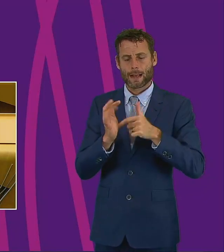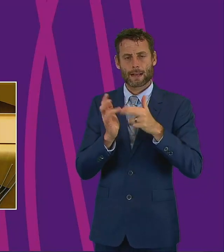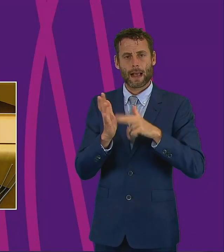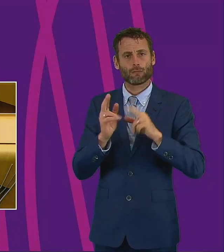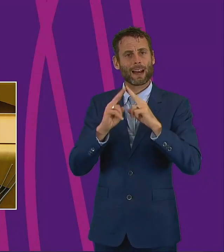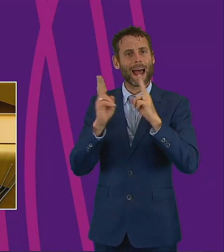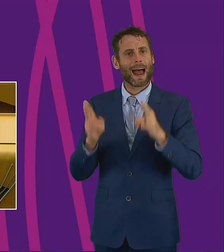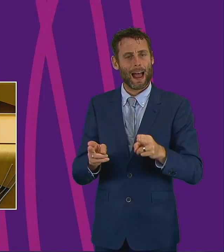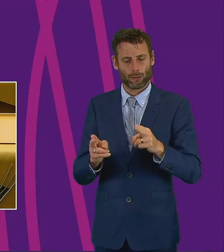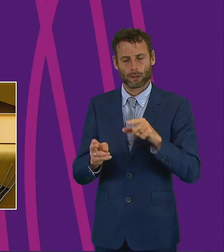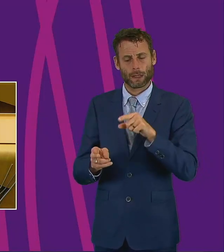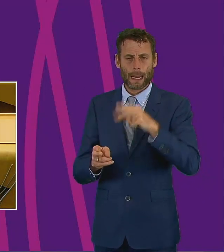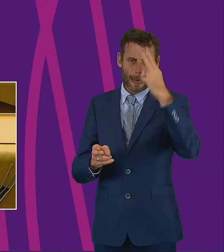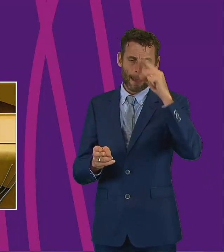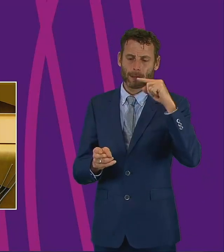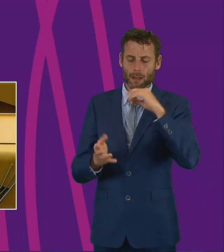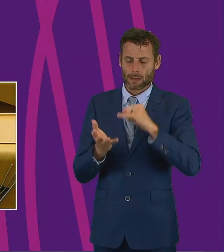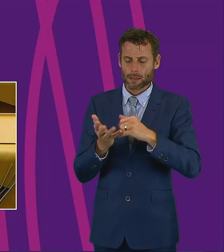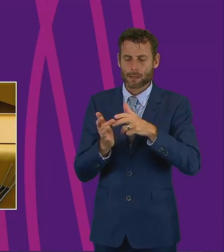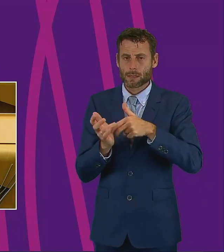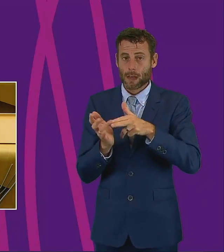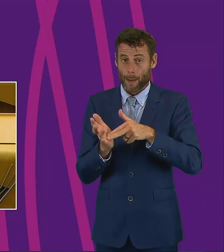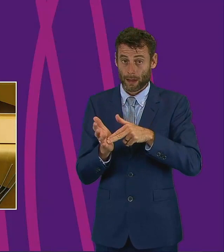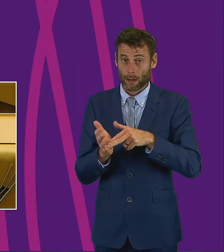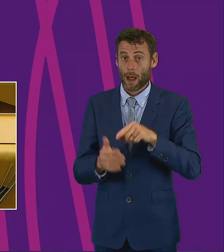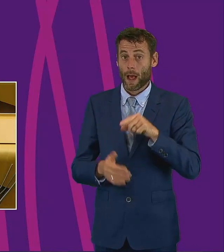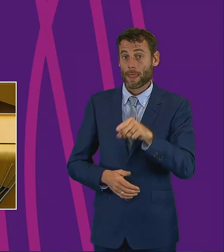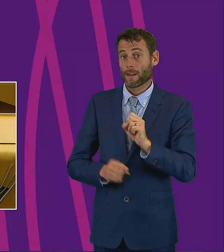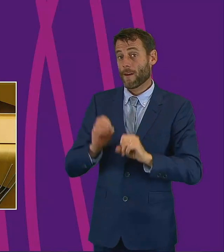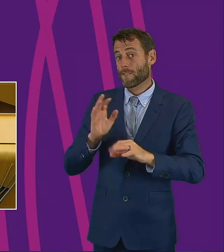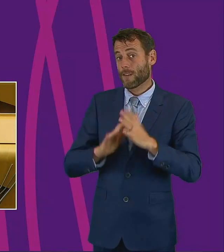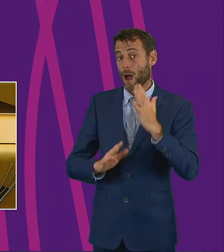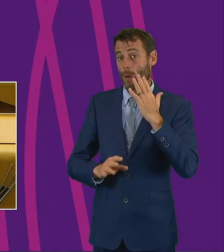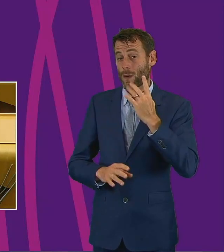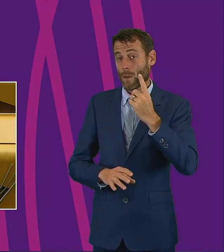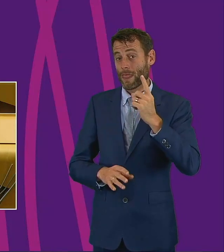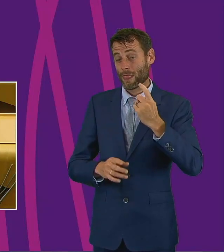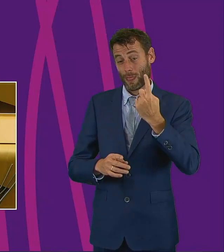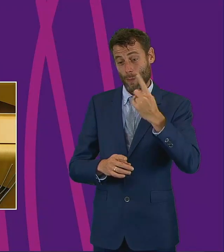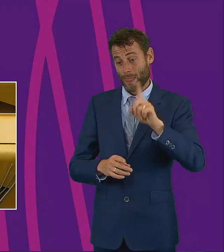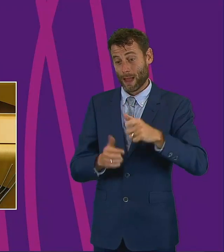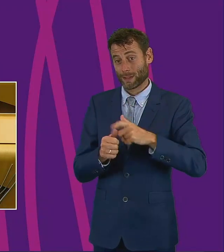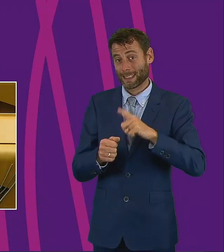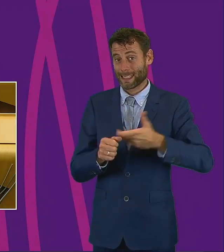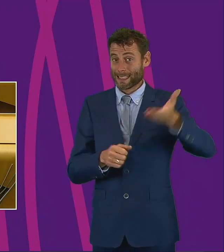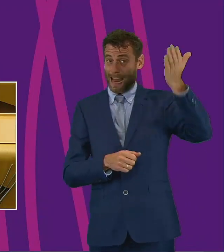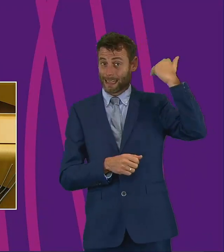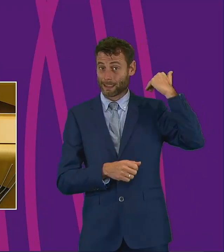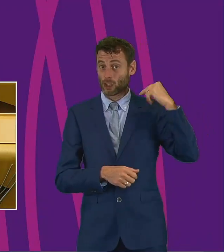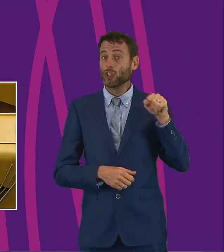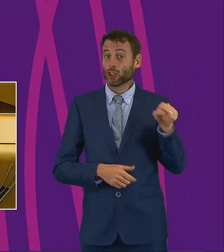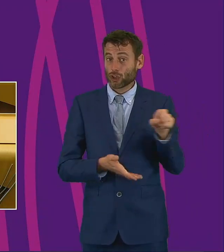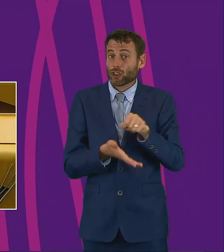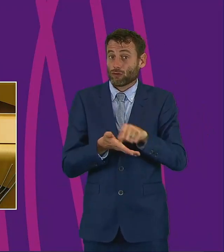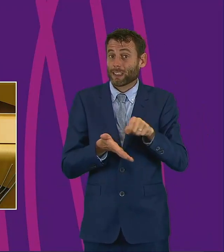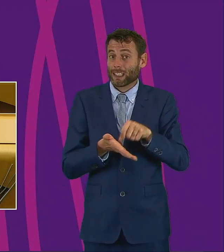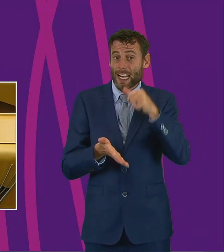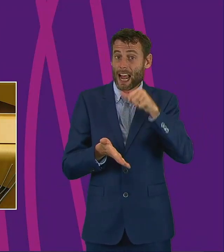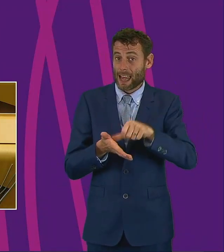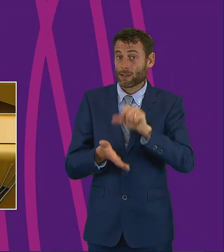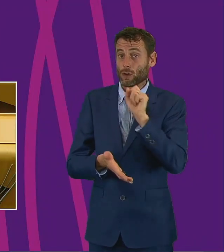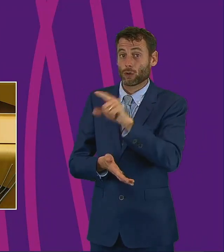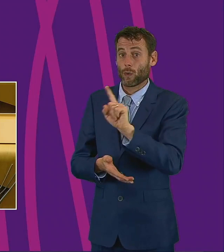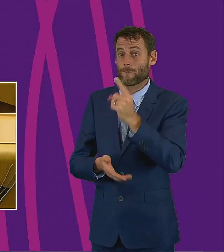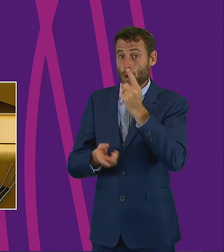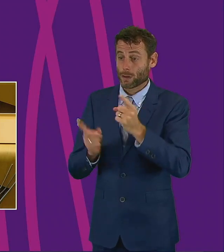Minister because it's been almost 1,000 days since the fire, and the families of those who lost loved ones still don't have answers from the Crown